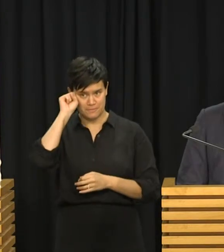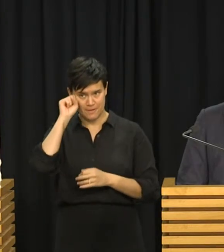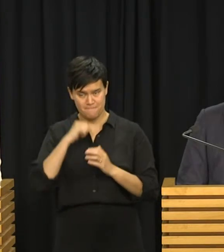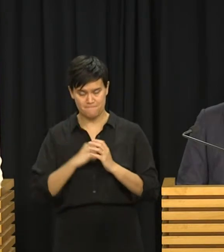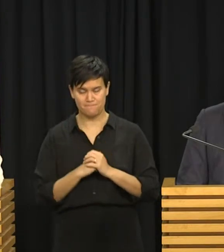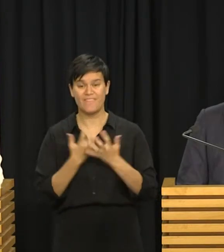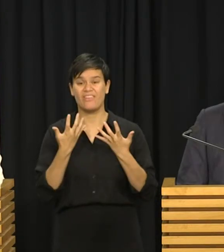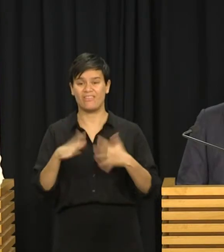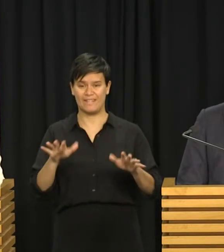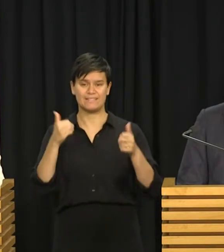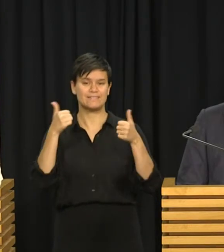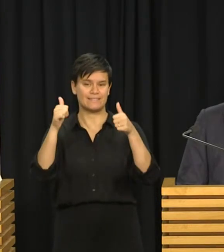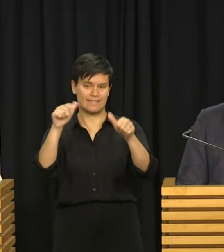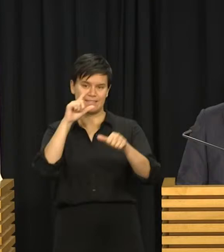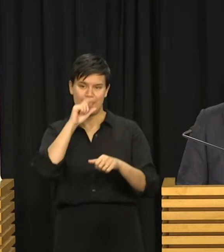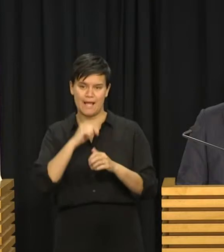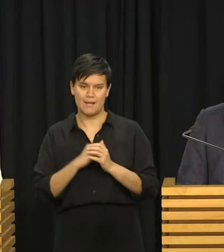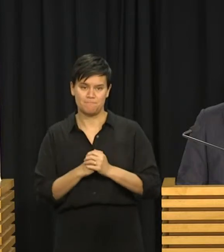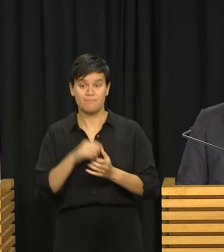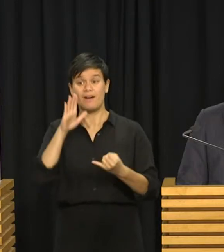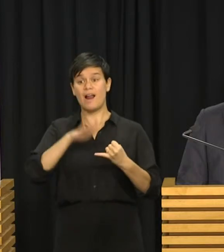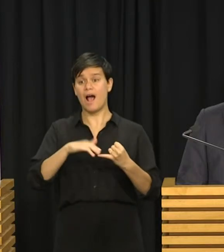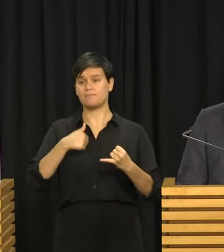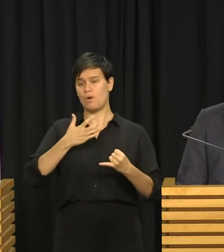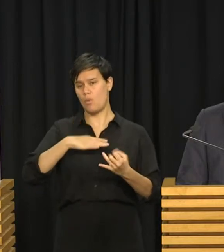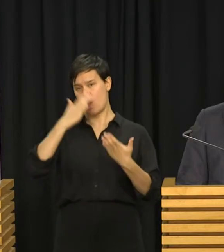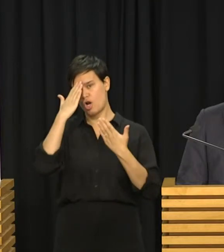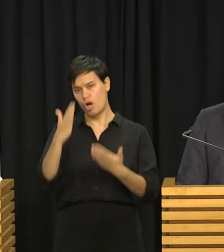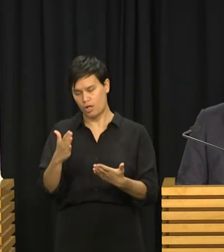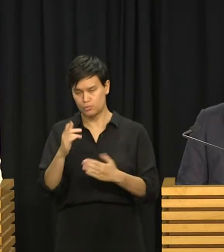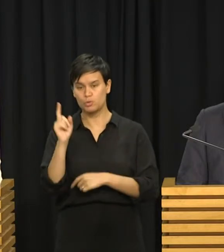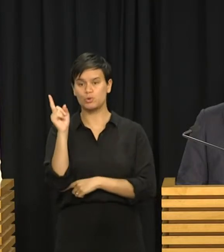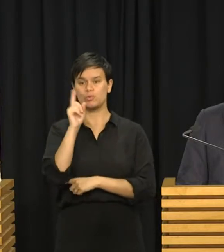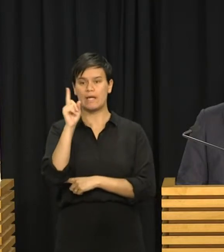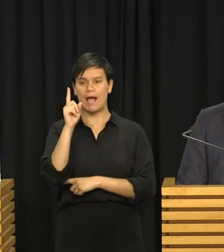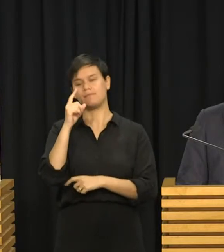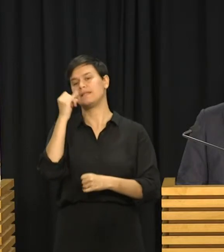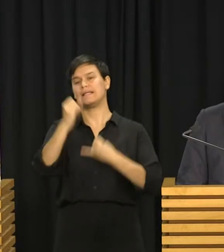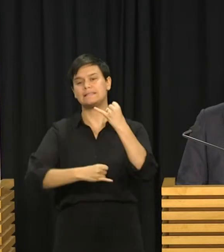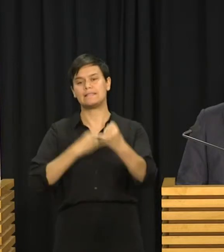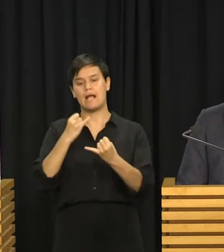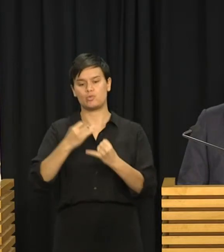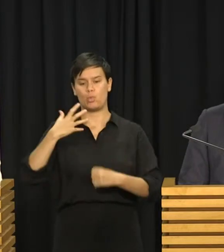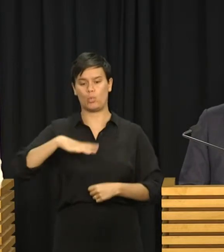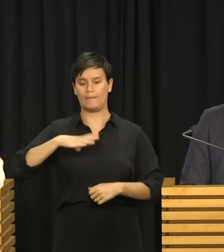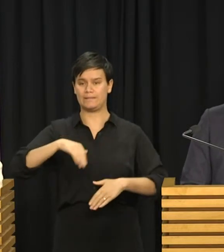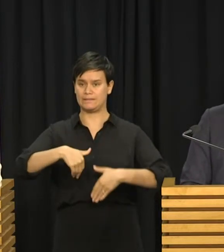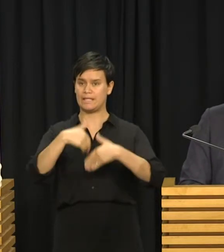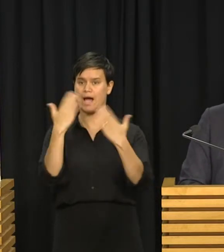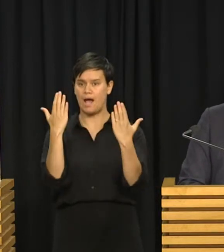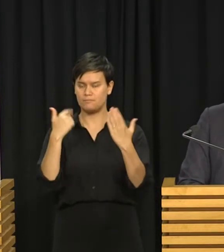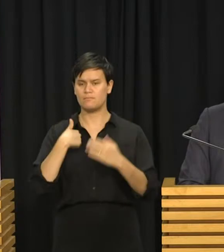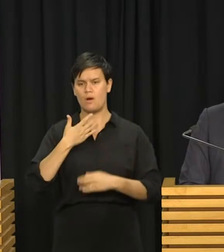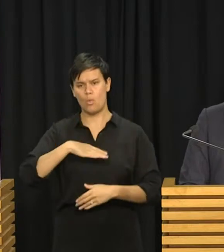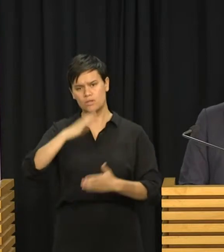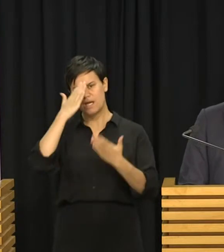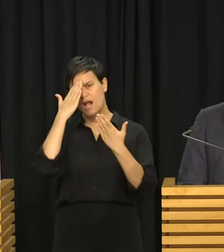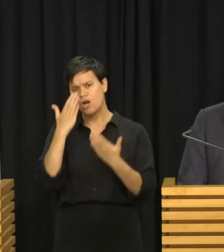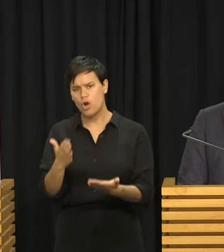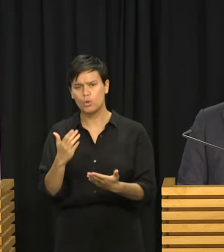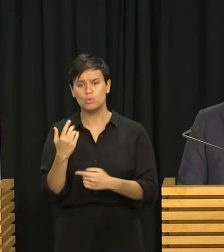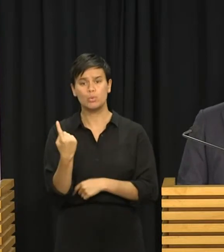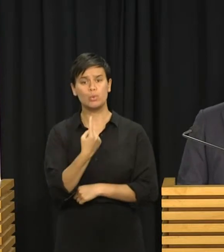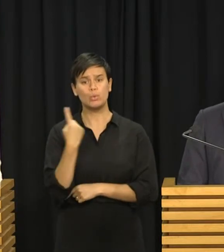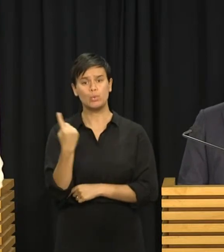success. Before I open for questions, I'd just like to acknowledge it's also International Women's Day, And I want to take the opportunity to acknowledge, in